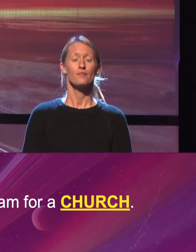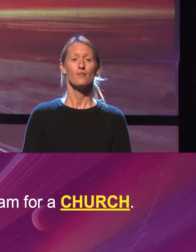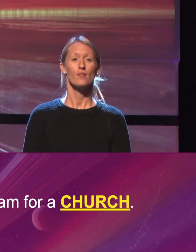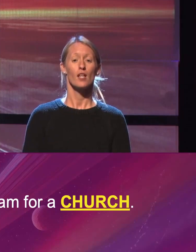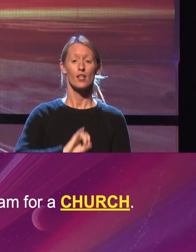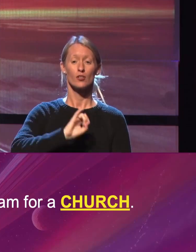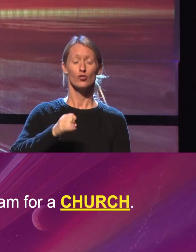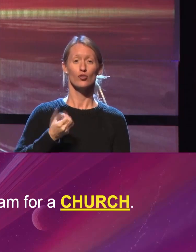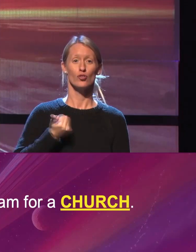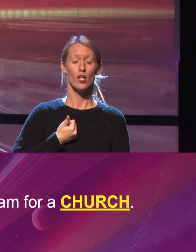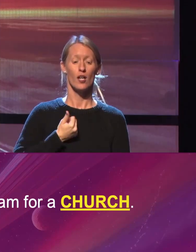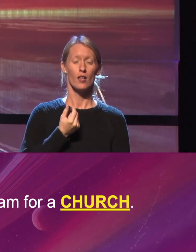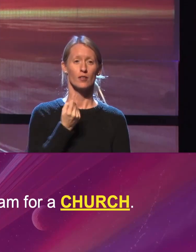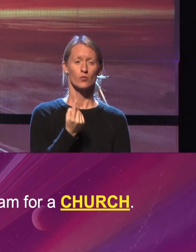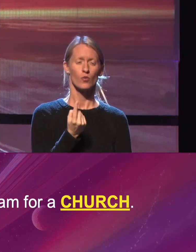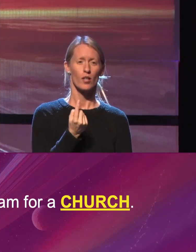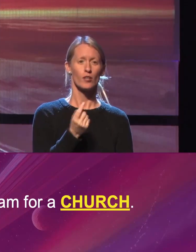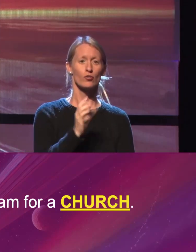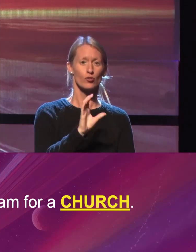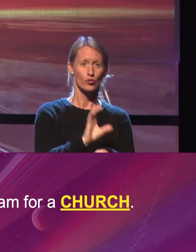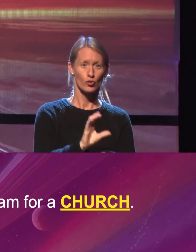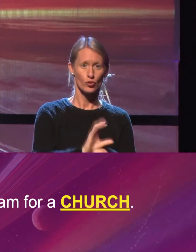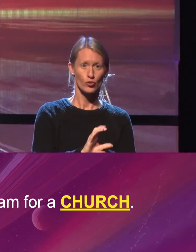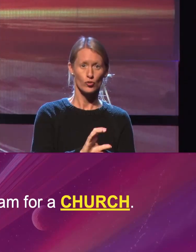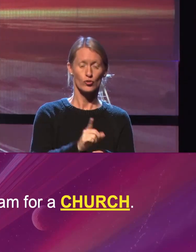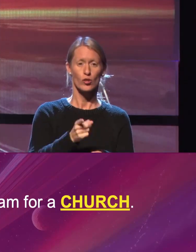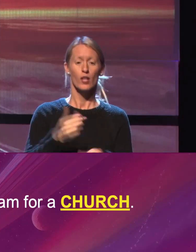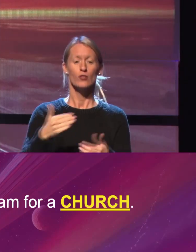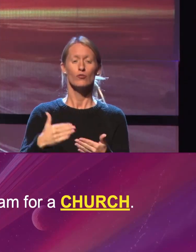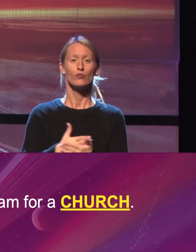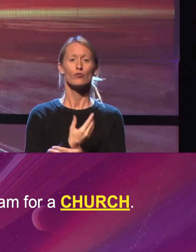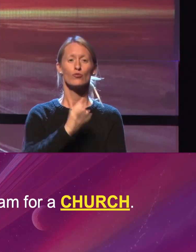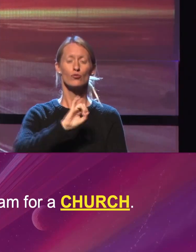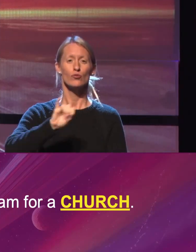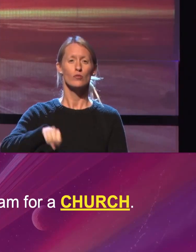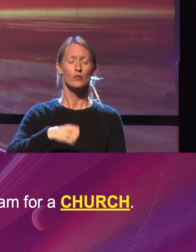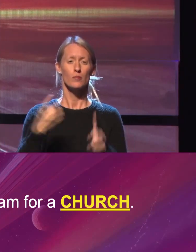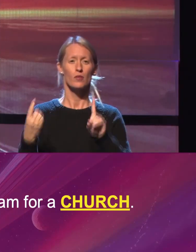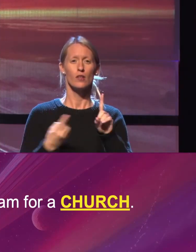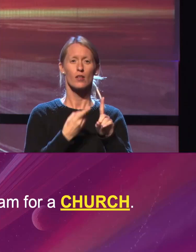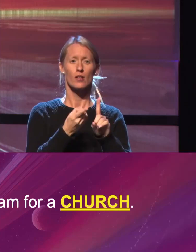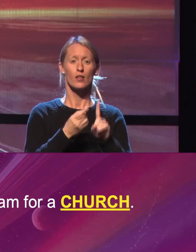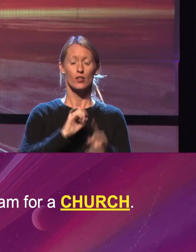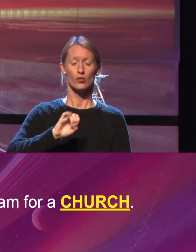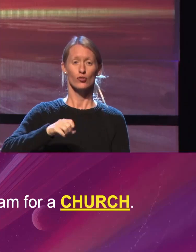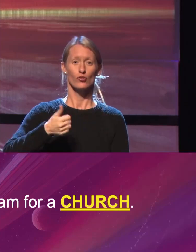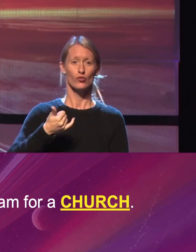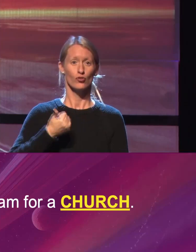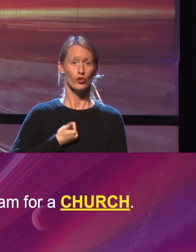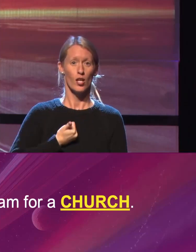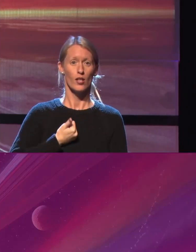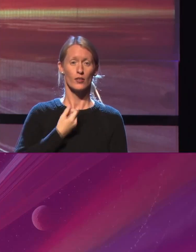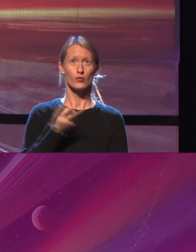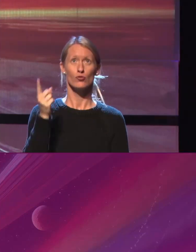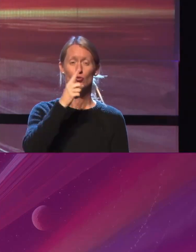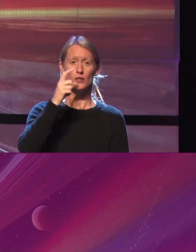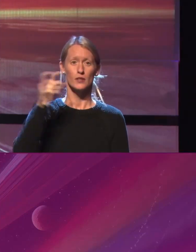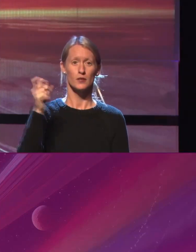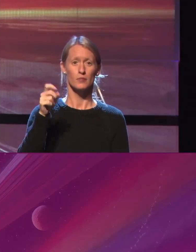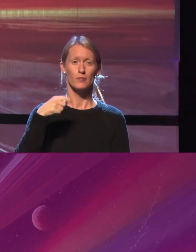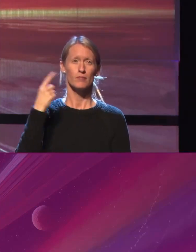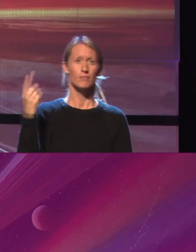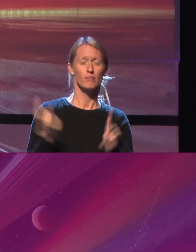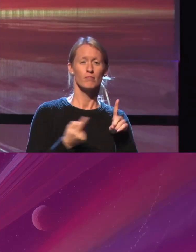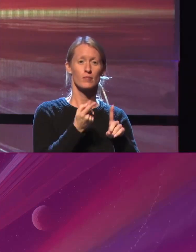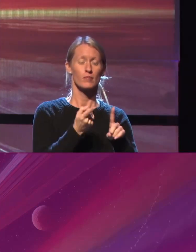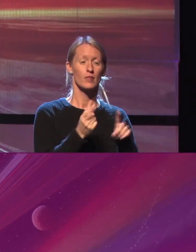church, and the vision of the New Jerusalem was John's dream for what that church should be like and could be like. In Revelation